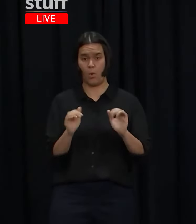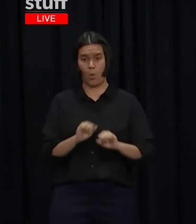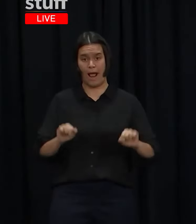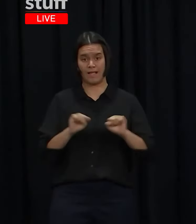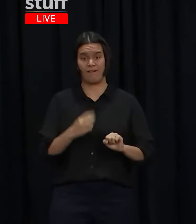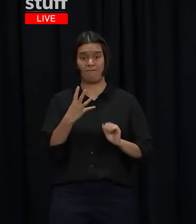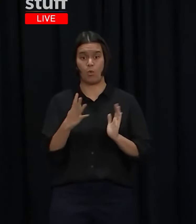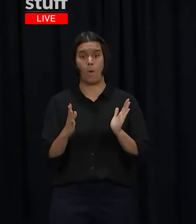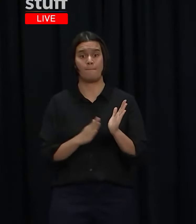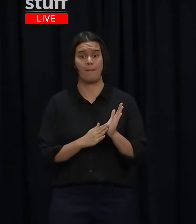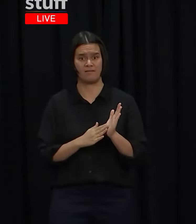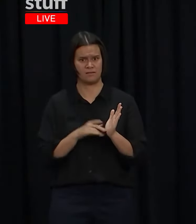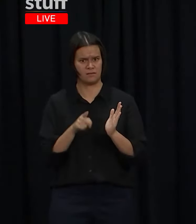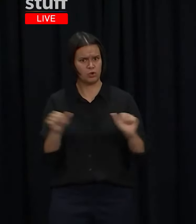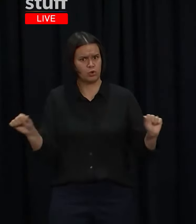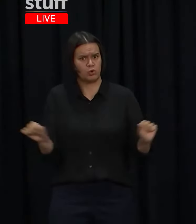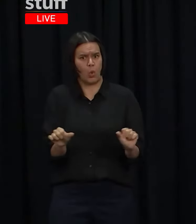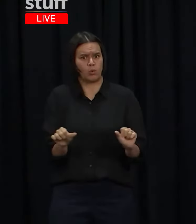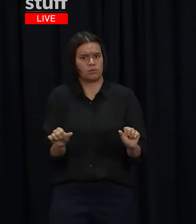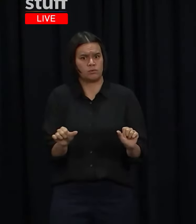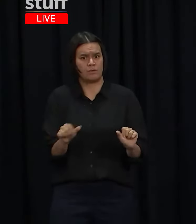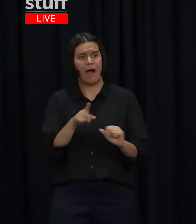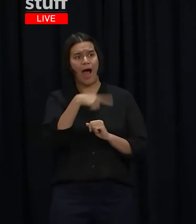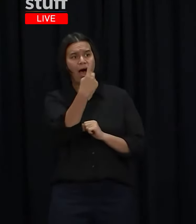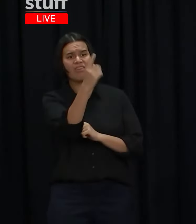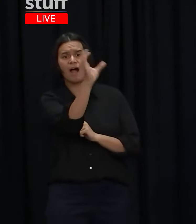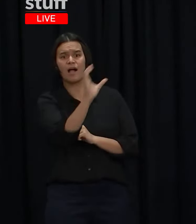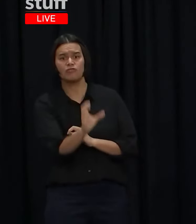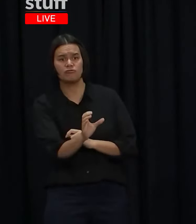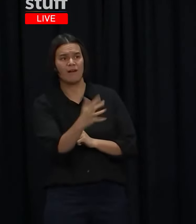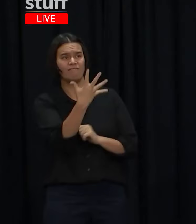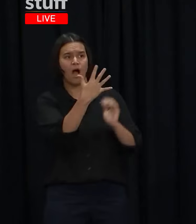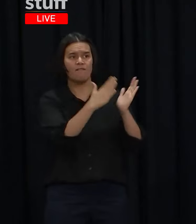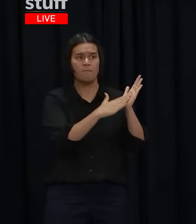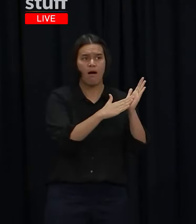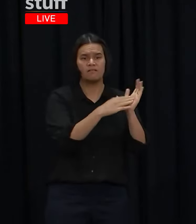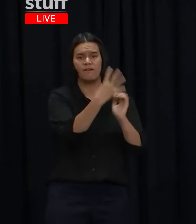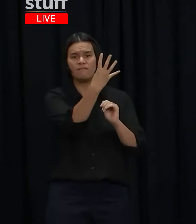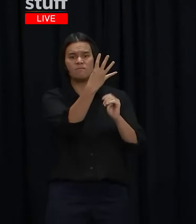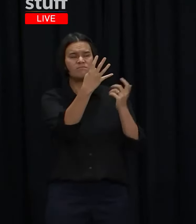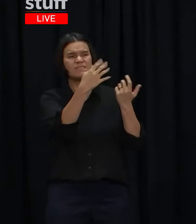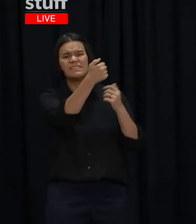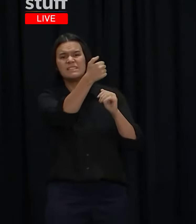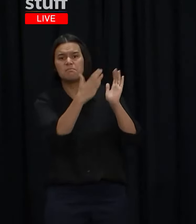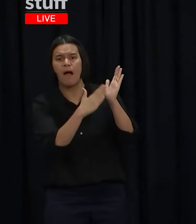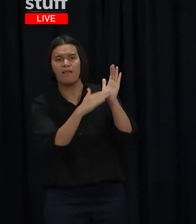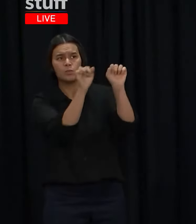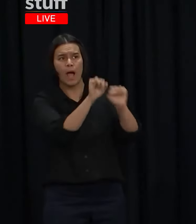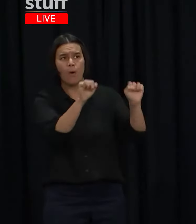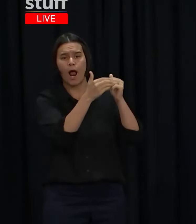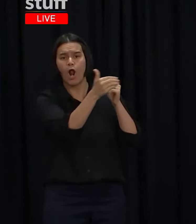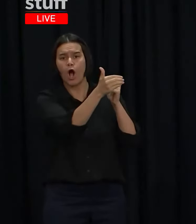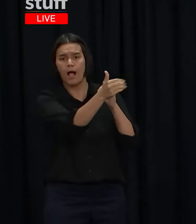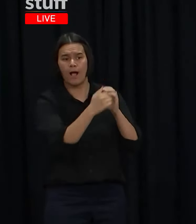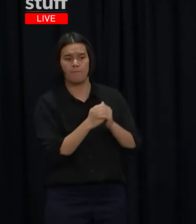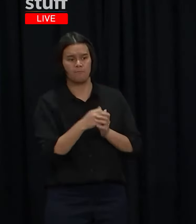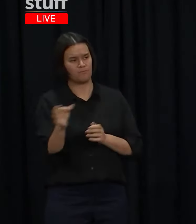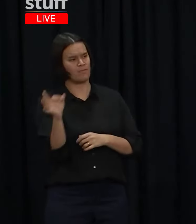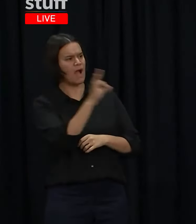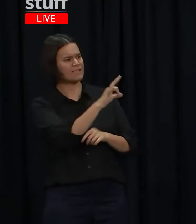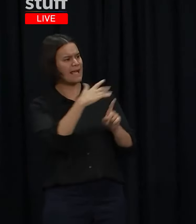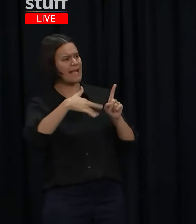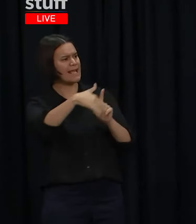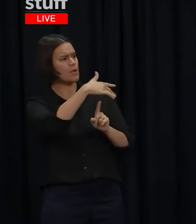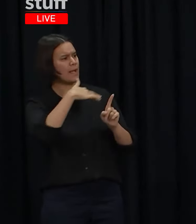is still 5 months. In many jurisdictions, it's still 5 or 6 months, but we will keep it under review. Asking for a